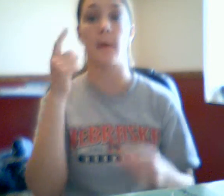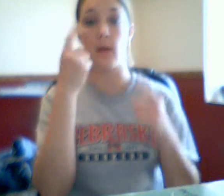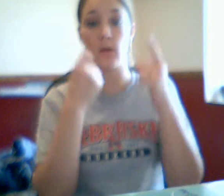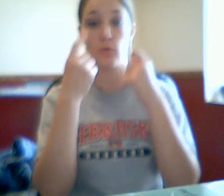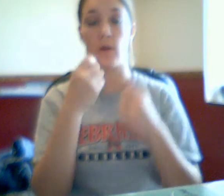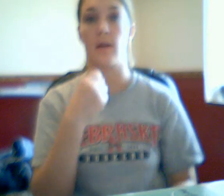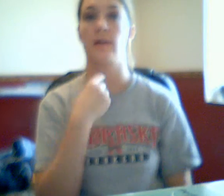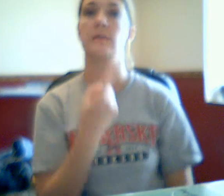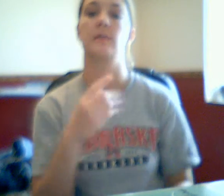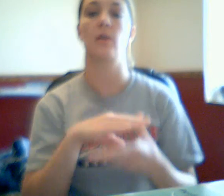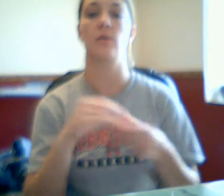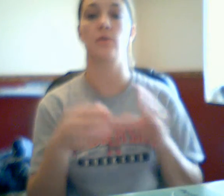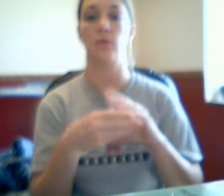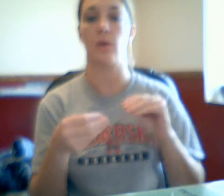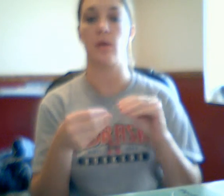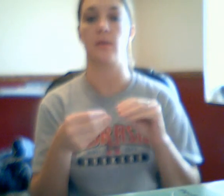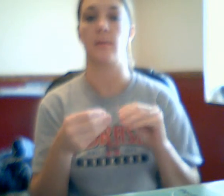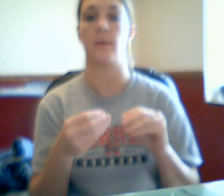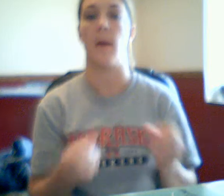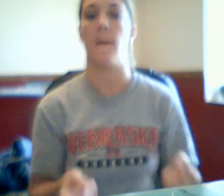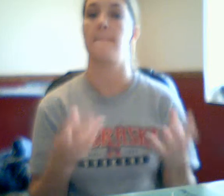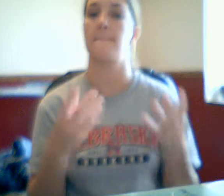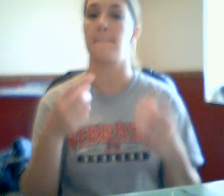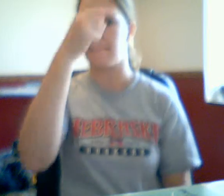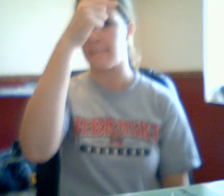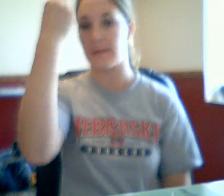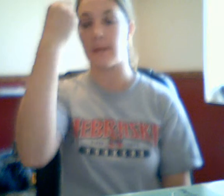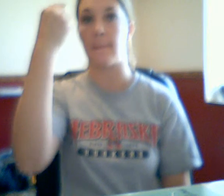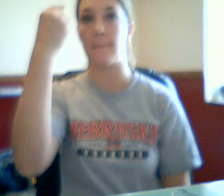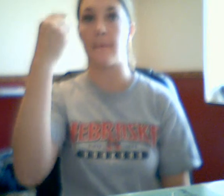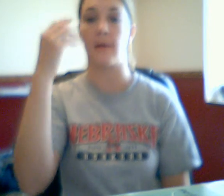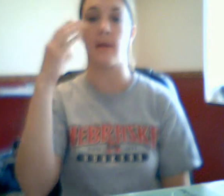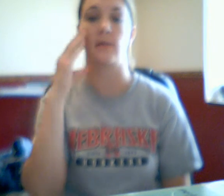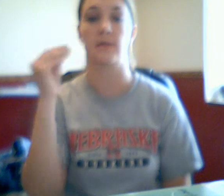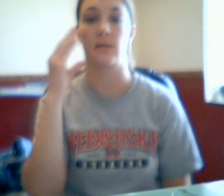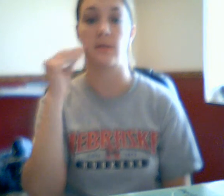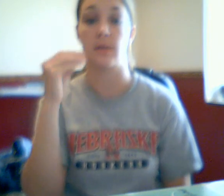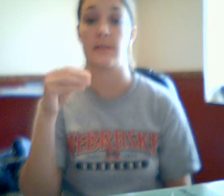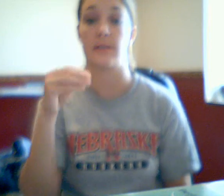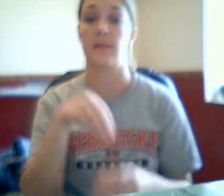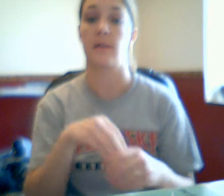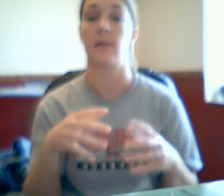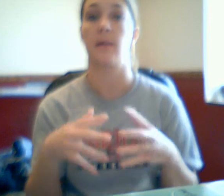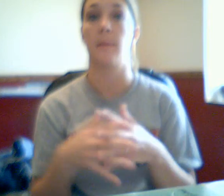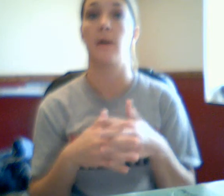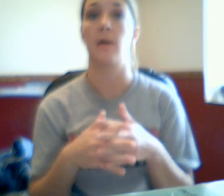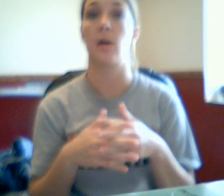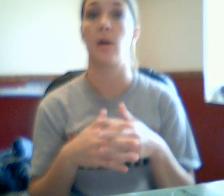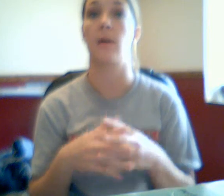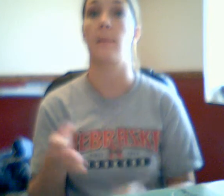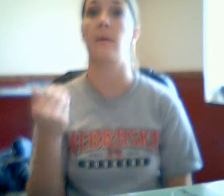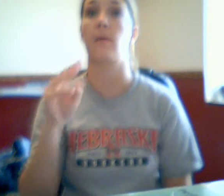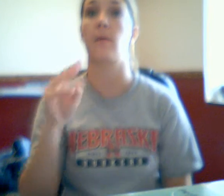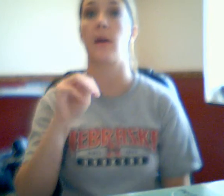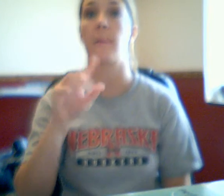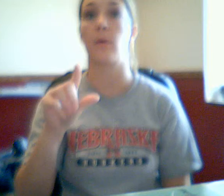injustices that blacks experienced in America prior to the time of Dr. King. The members of the Logan family are hard workers who own